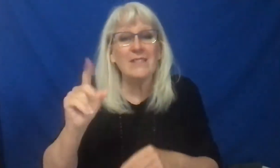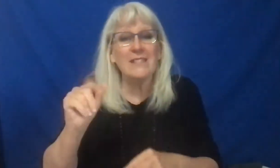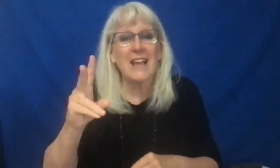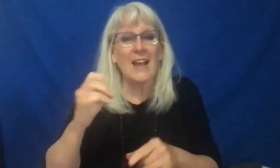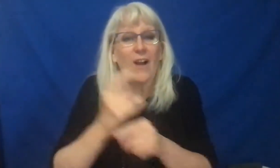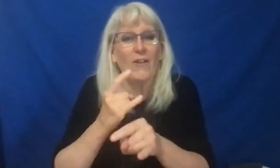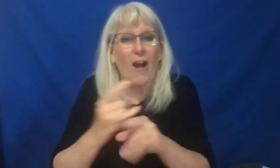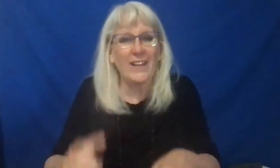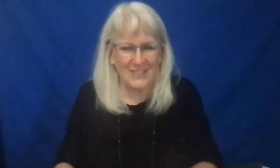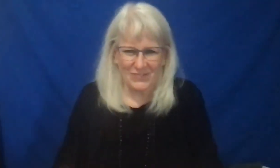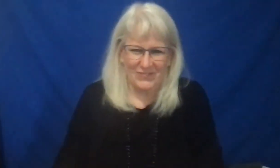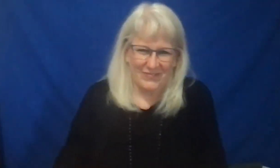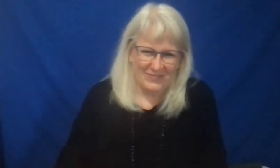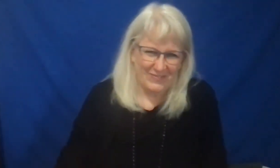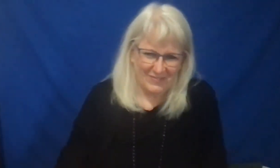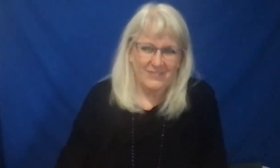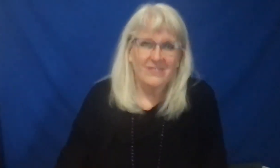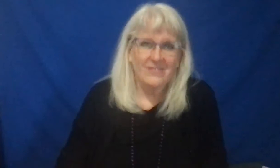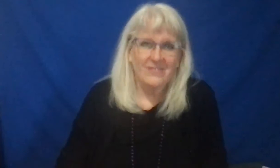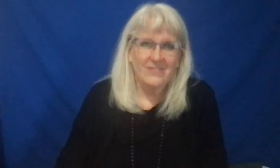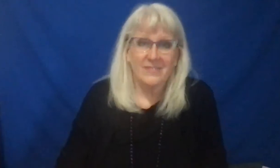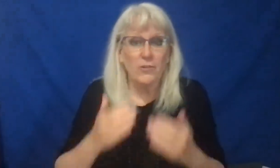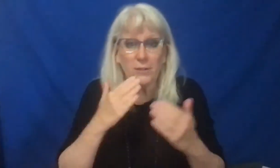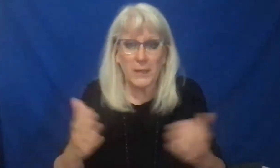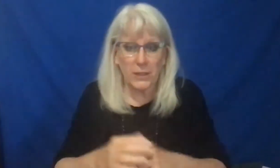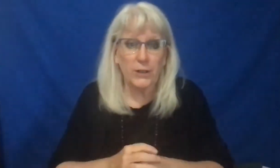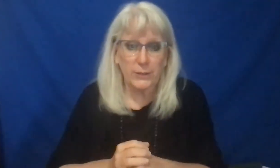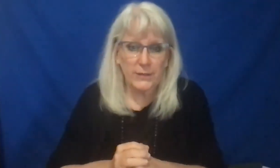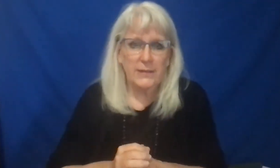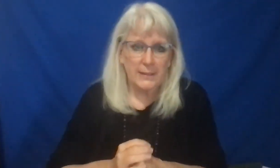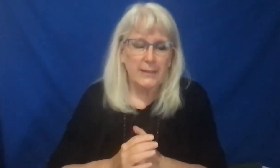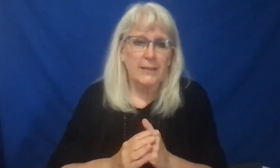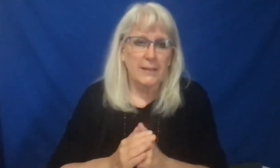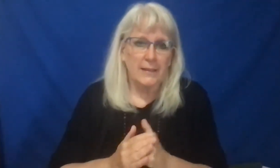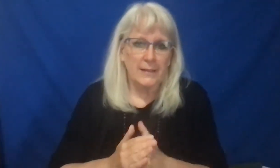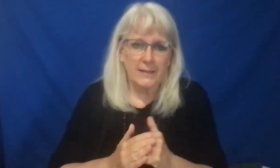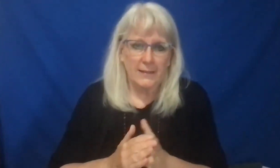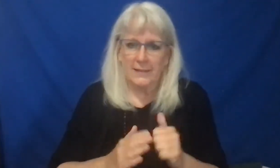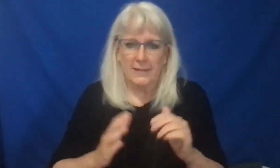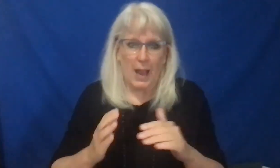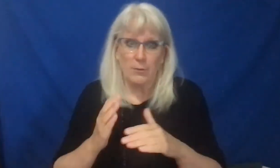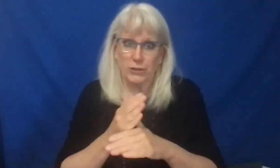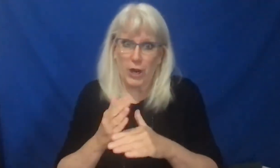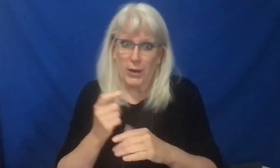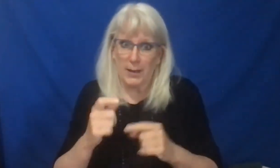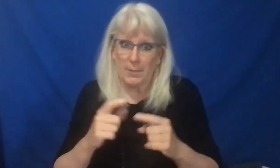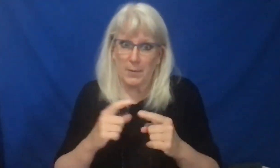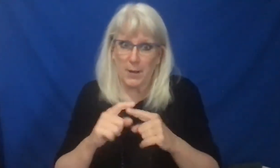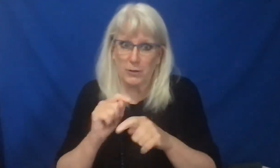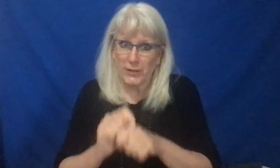alcoholic. Grateful to be here. Was asked to. I'm actually going to share a little bit about Tradition 5.